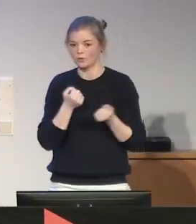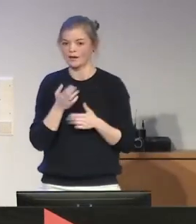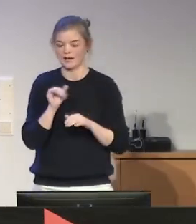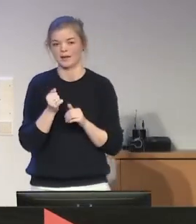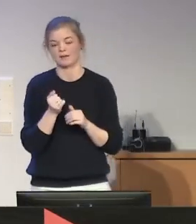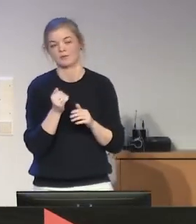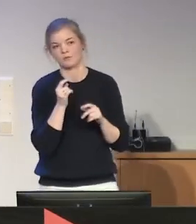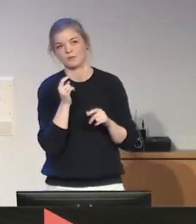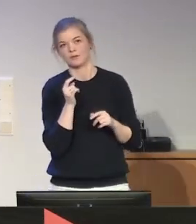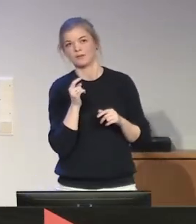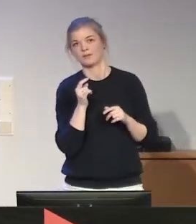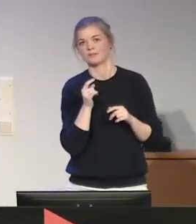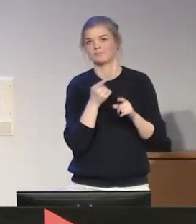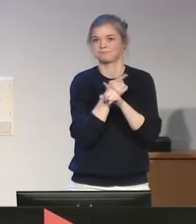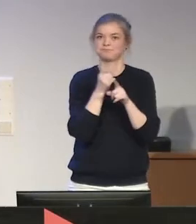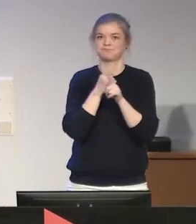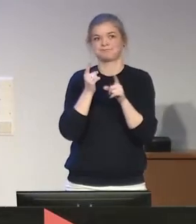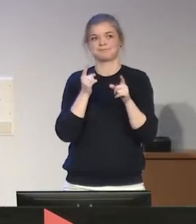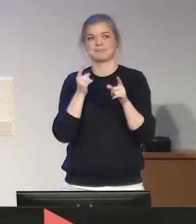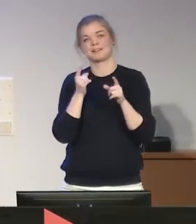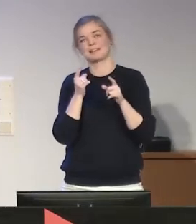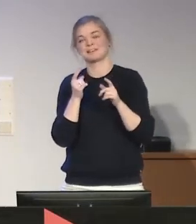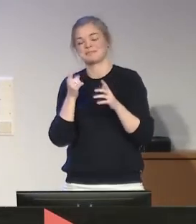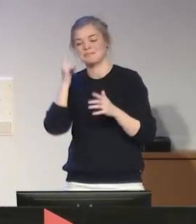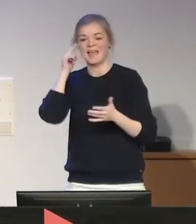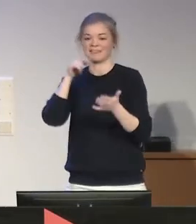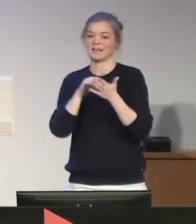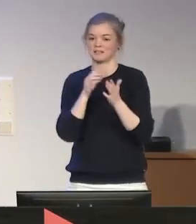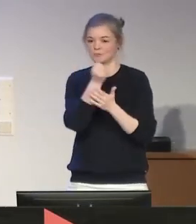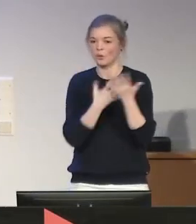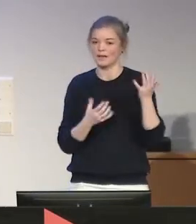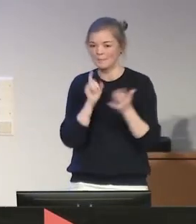about what deaf and blind do, and